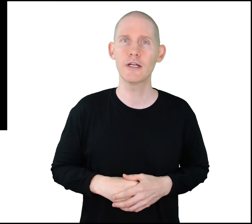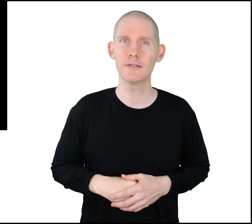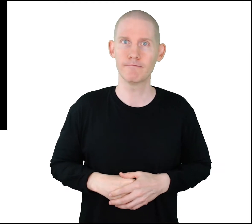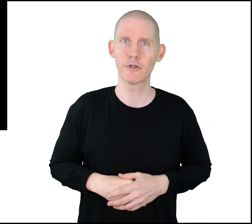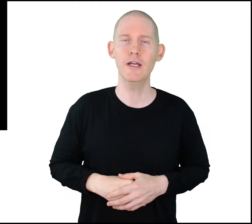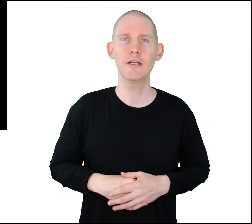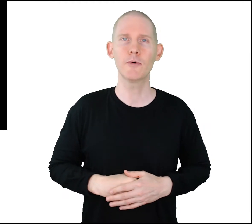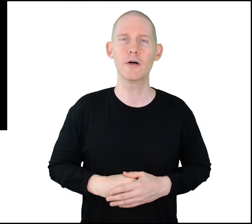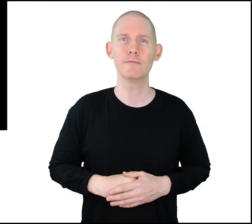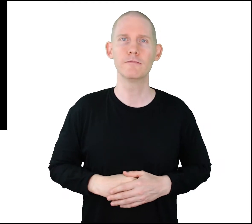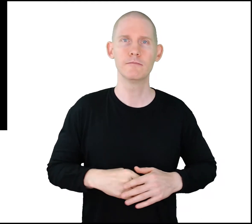single. Okay, here we go.